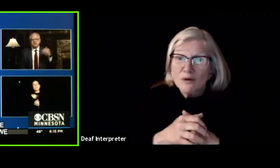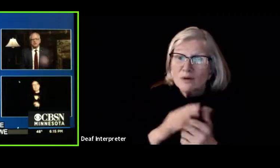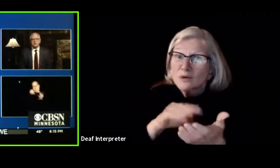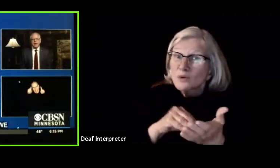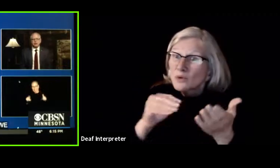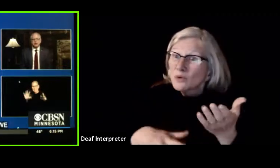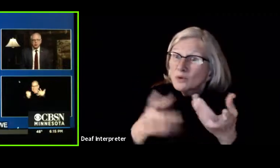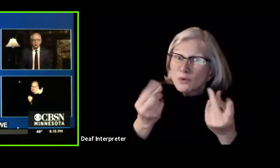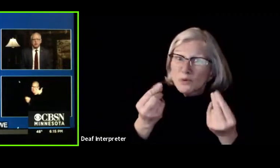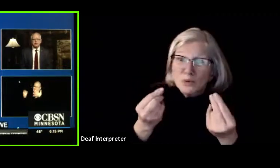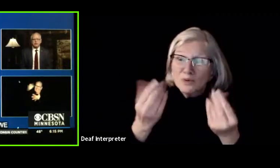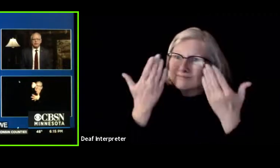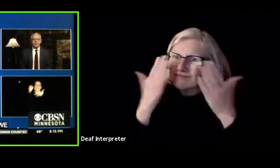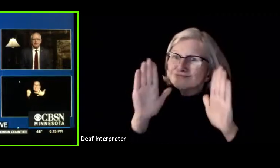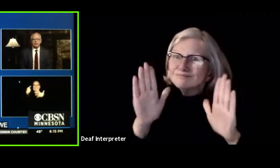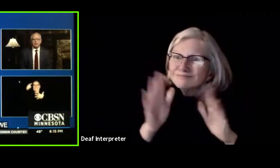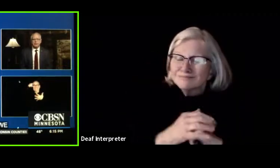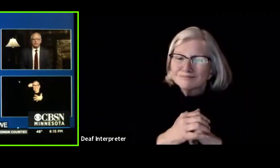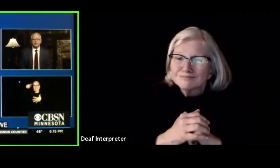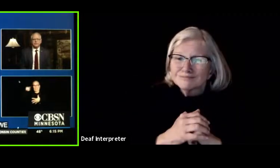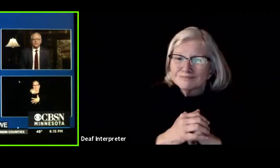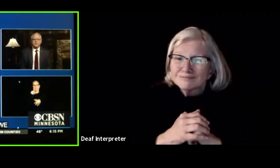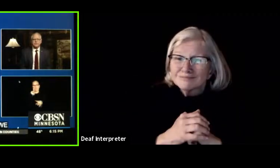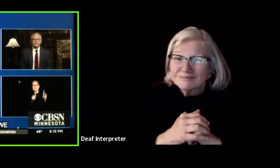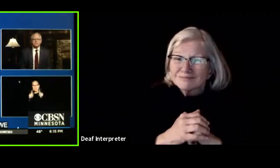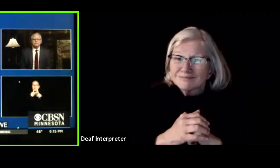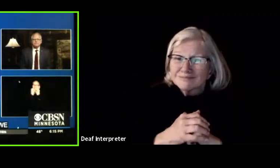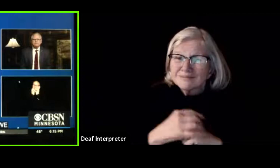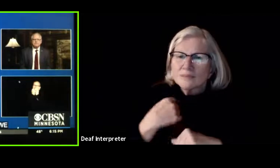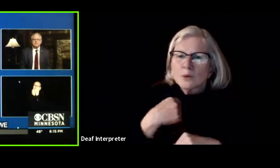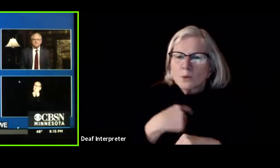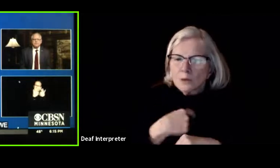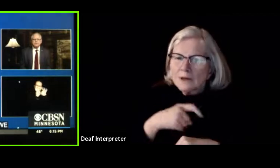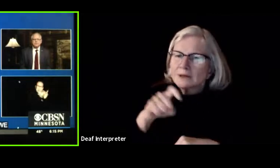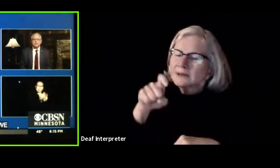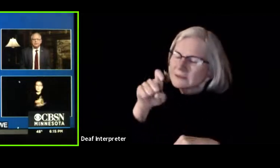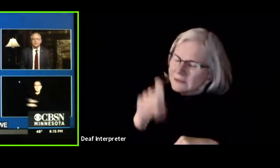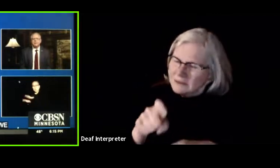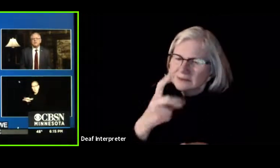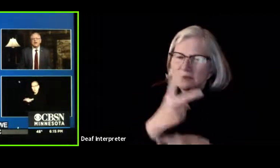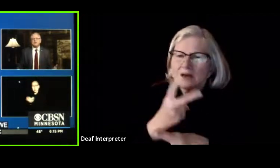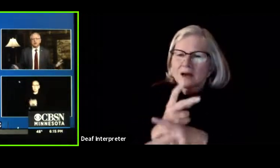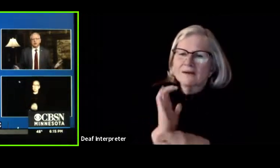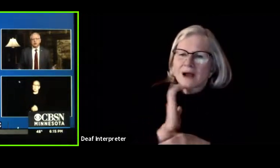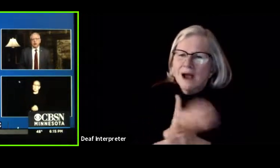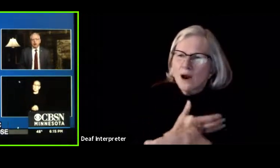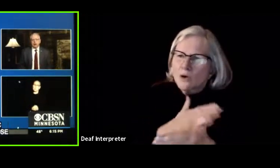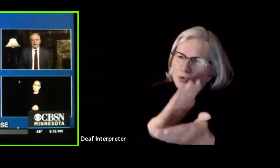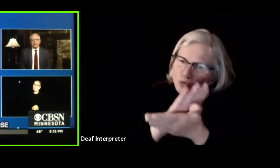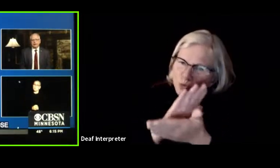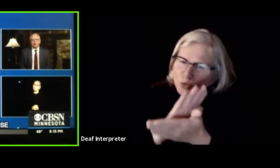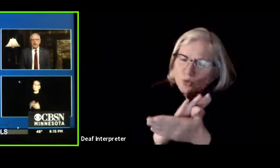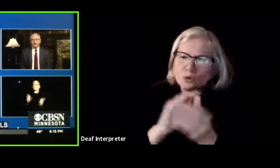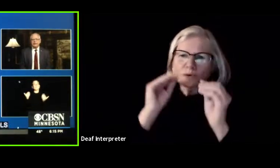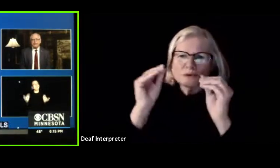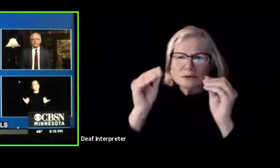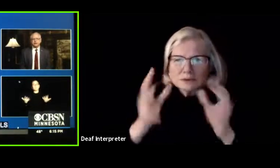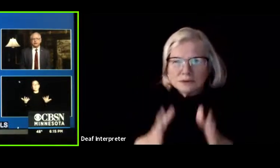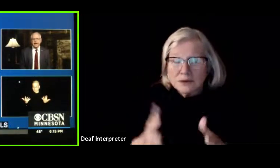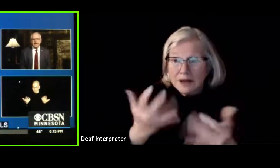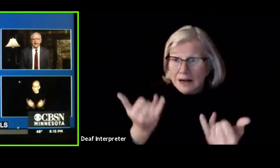things that matter, schools that matter to us. So here's what we've asked all along as we've tried